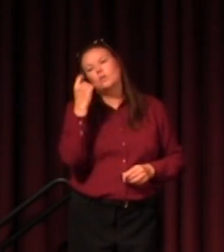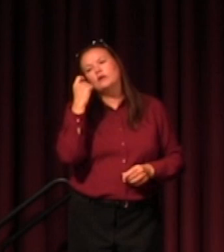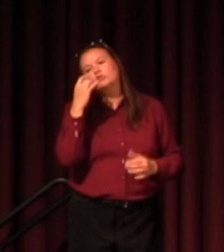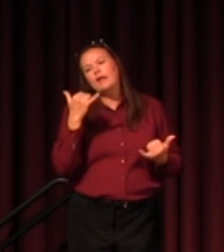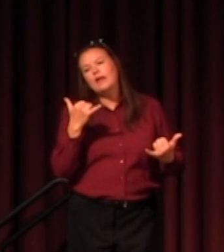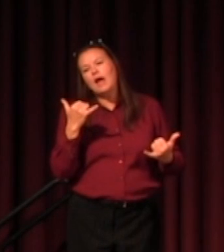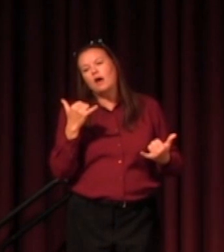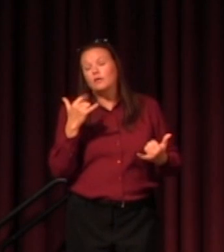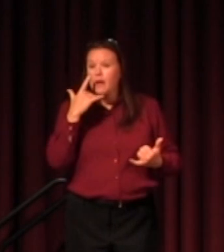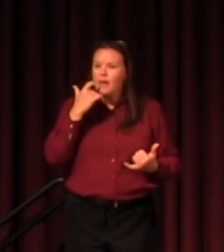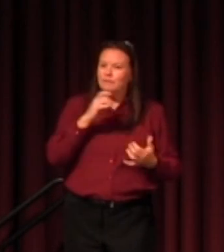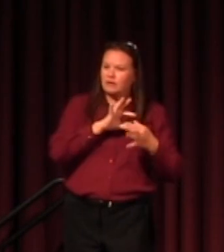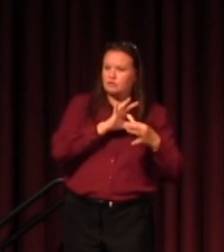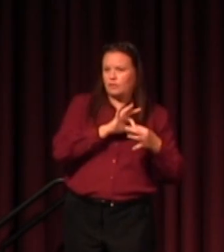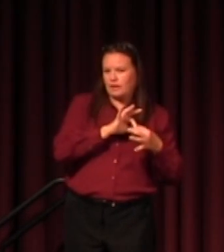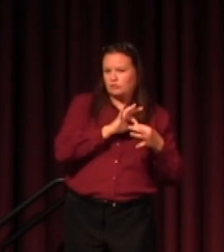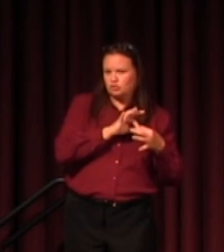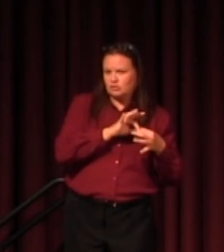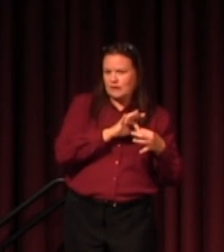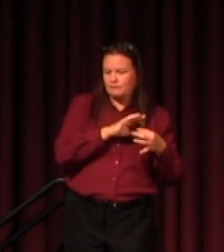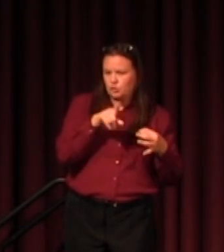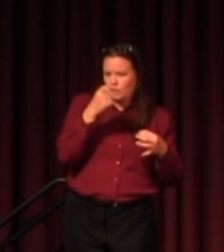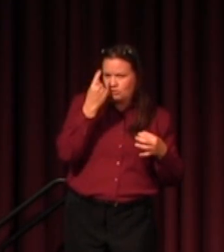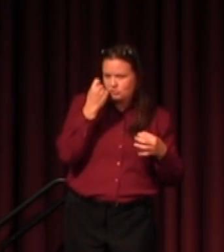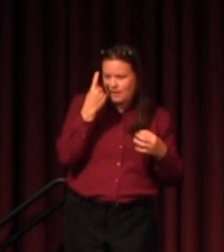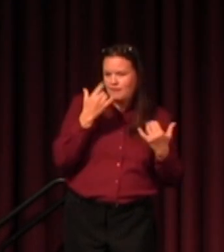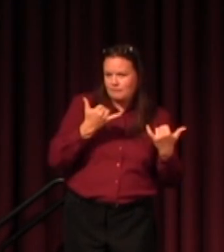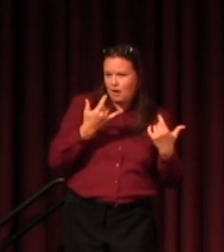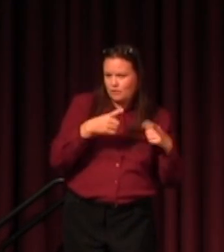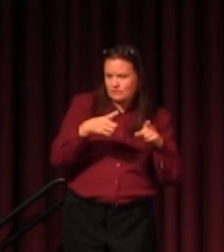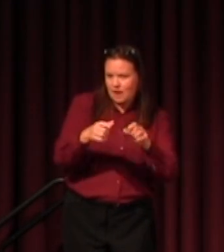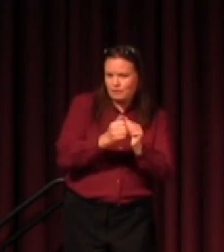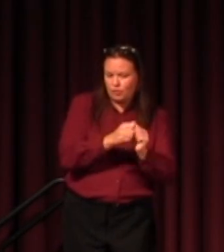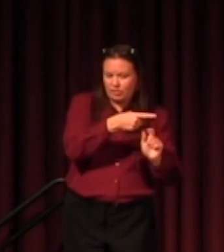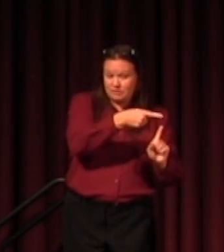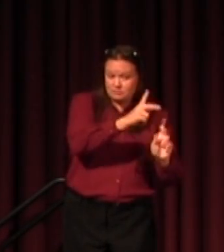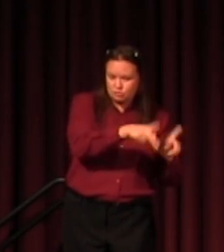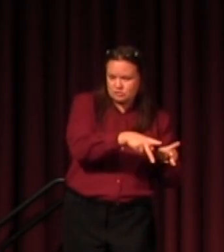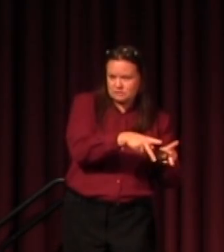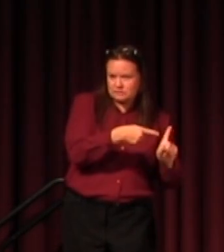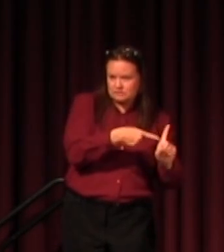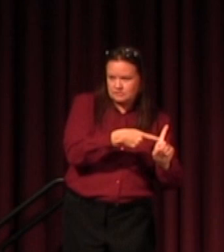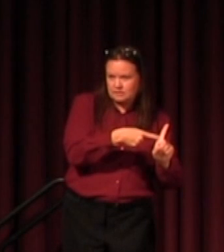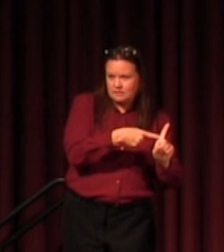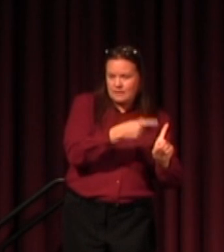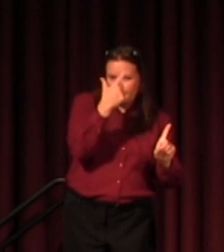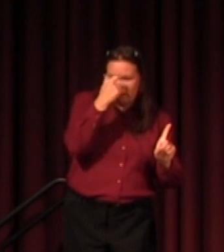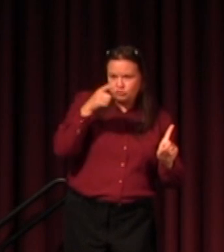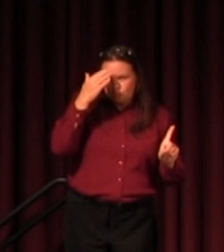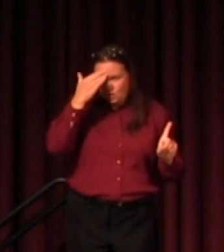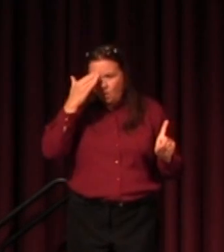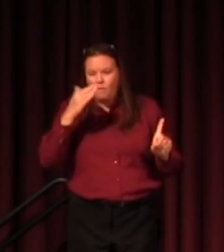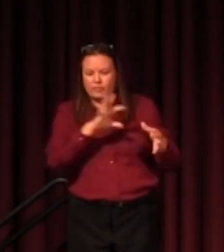Because when you see the relationships at play, you get a much better understanding of what's happening with any one person or any one part of a system.